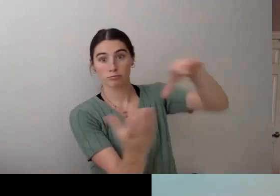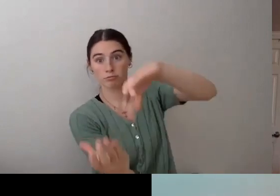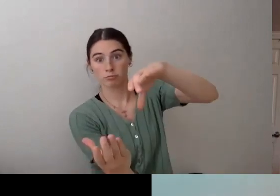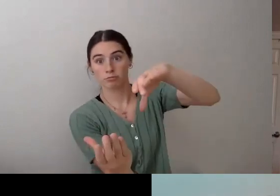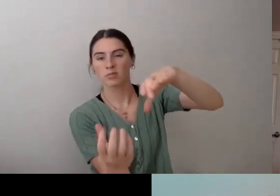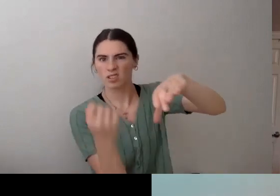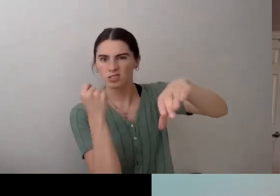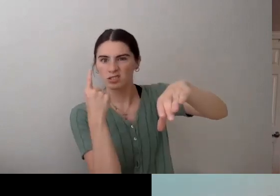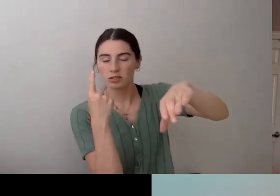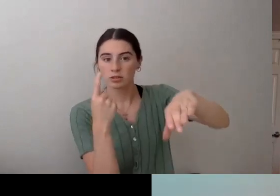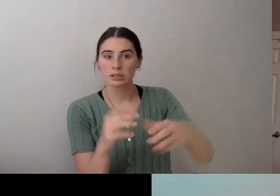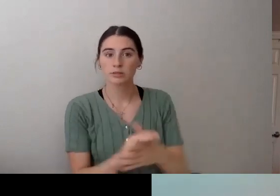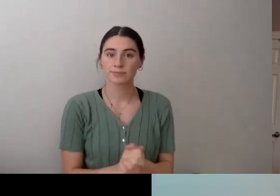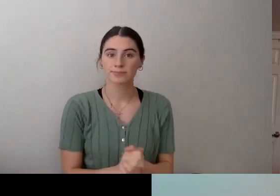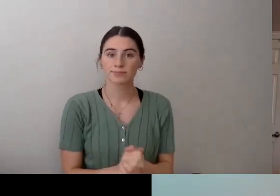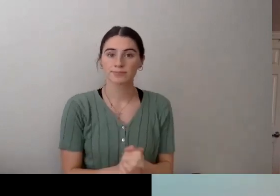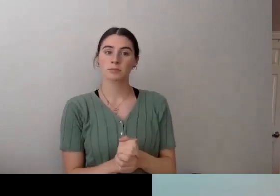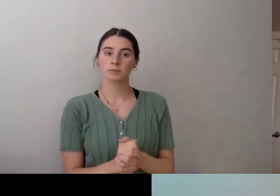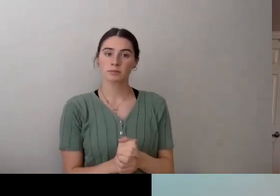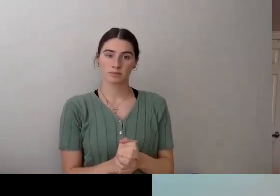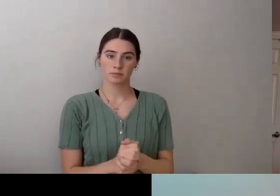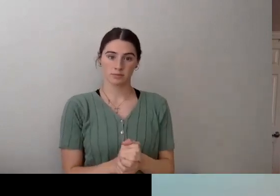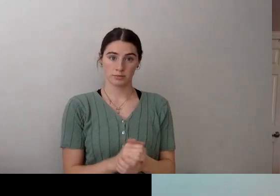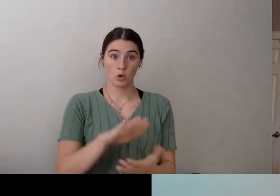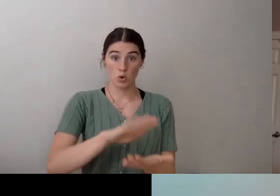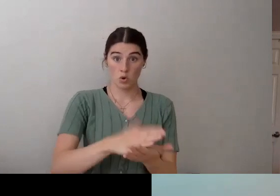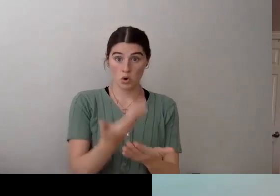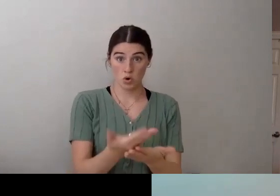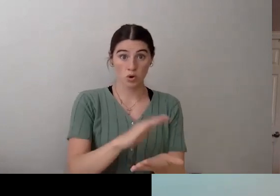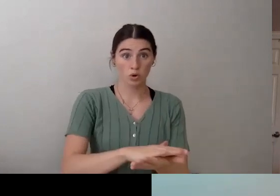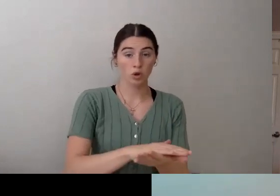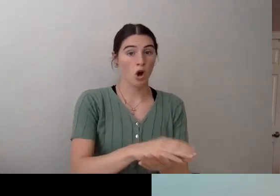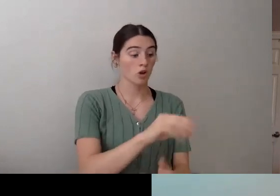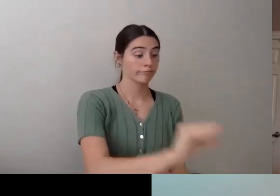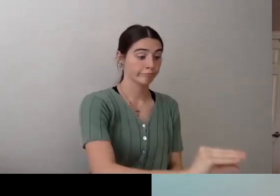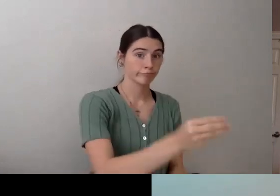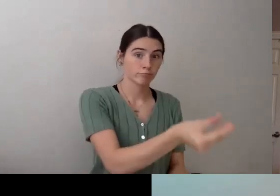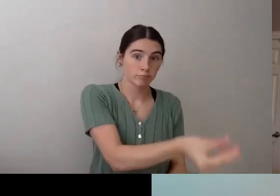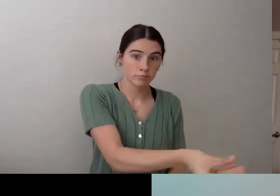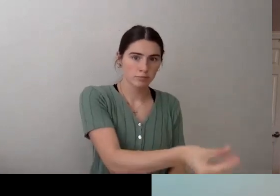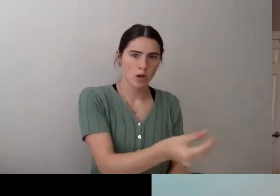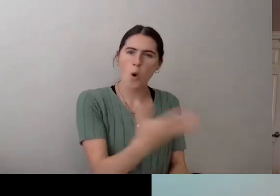We're only gonna cook them on each side until they become brown.